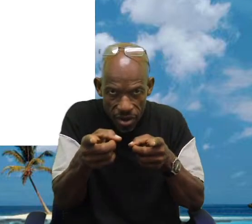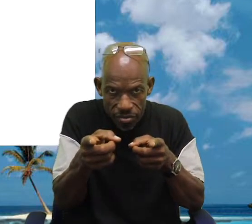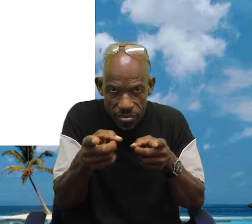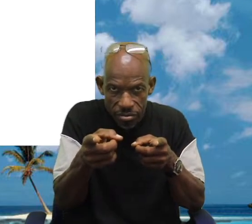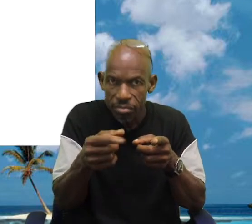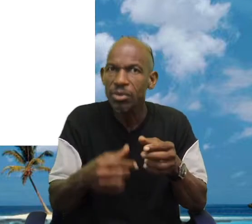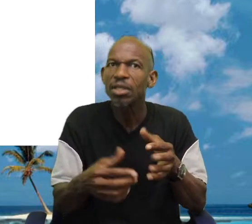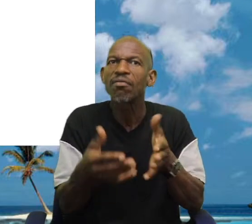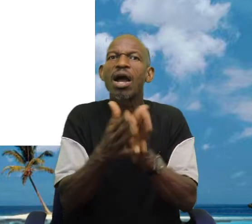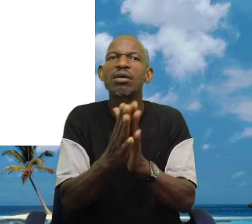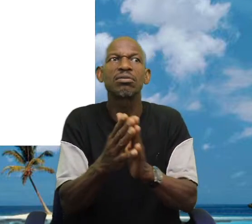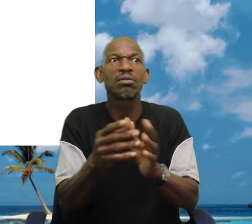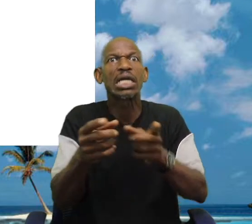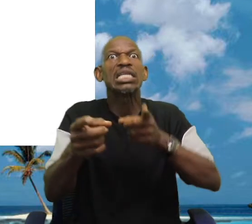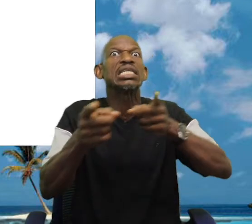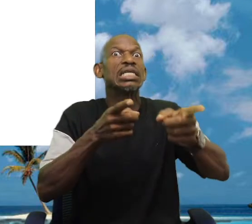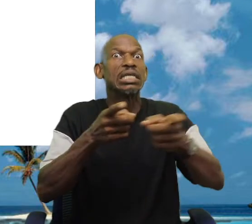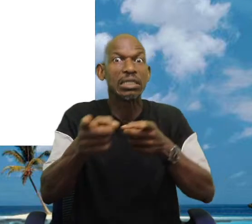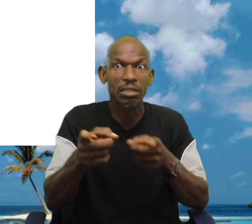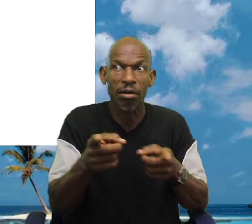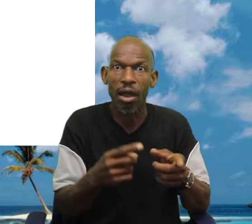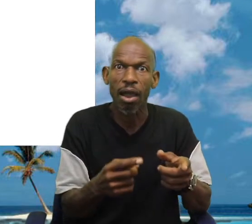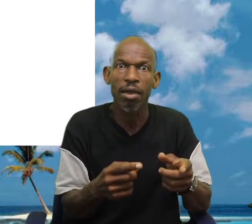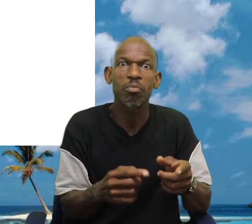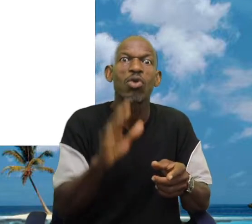So we linking adjectives to